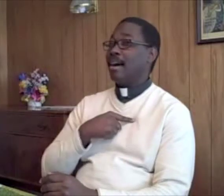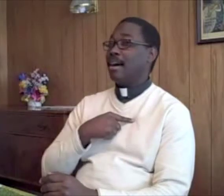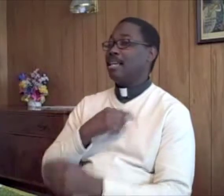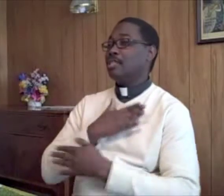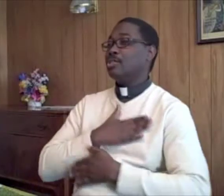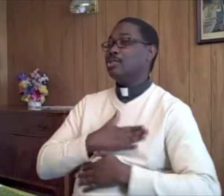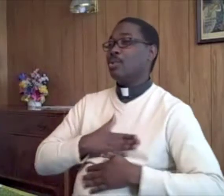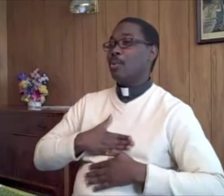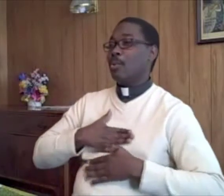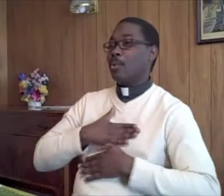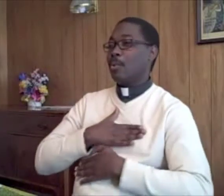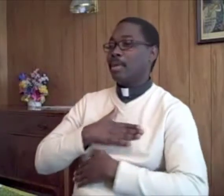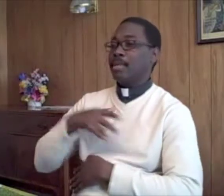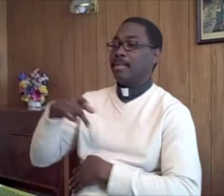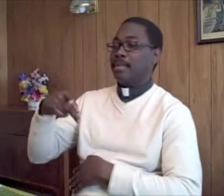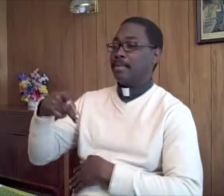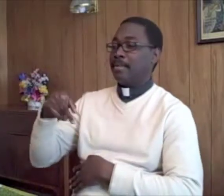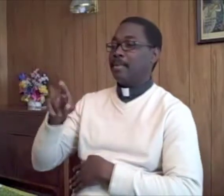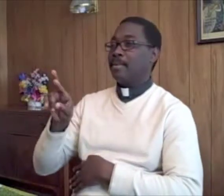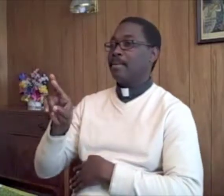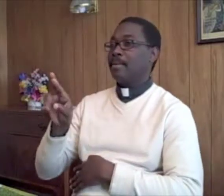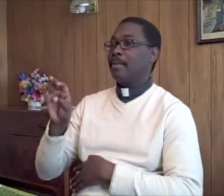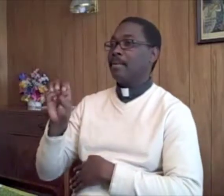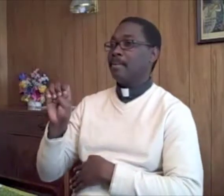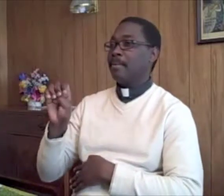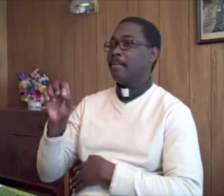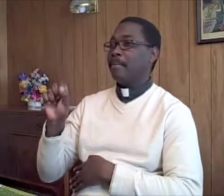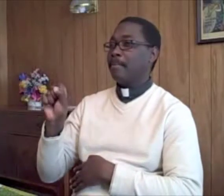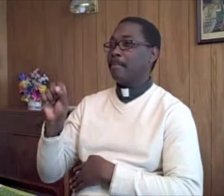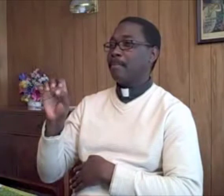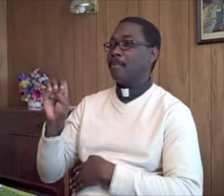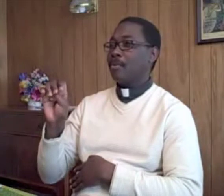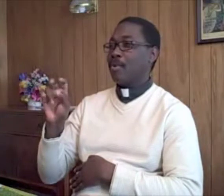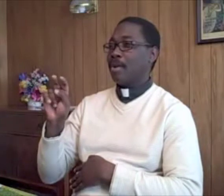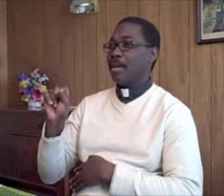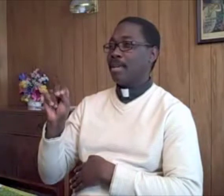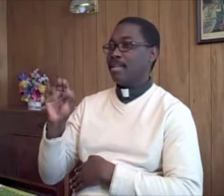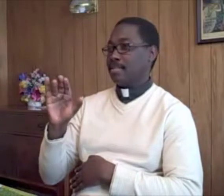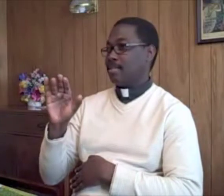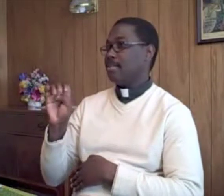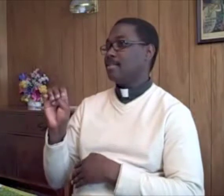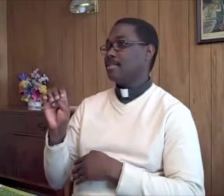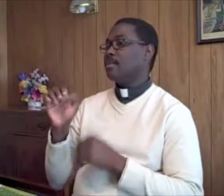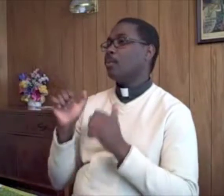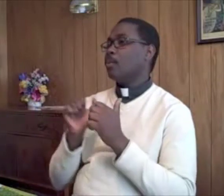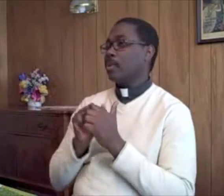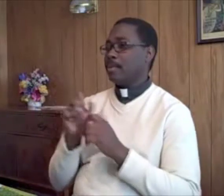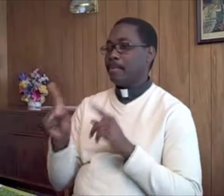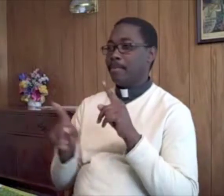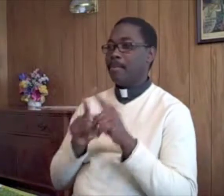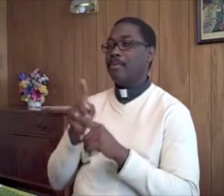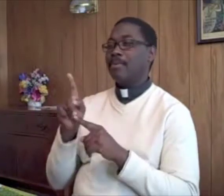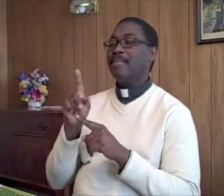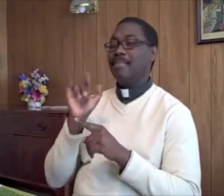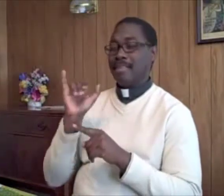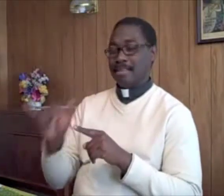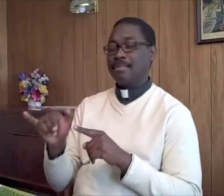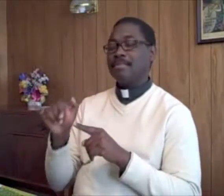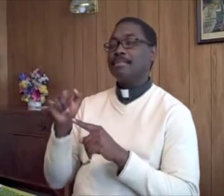Well, to be honest, I really enjoy, I guess you could say, the presence with all of the people